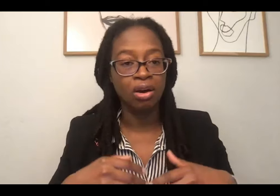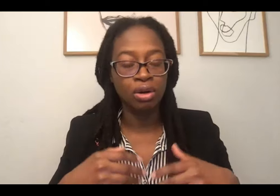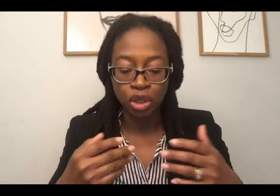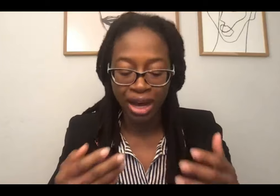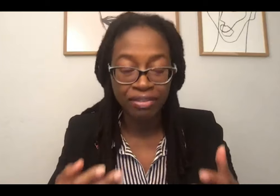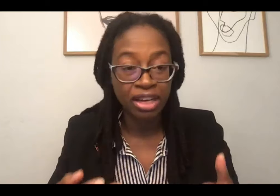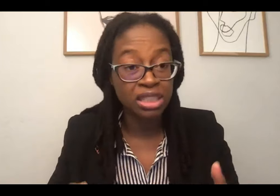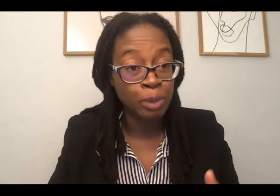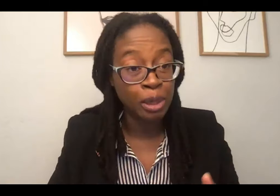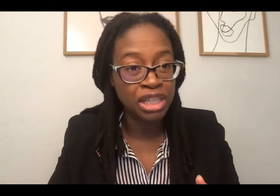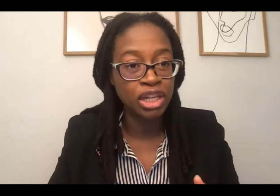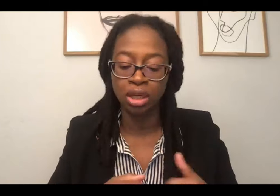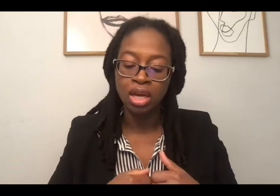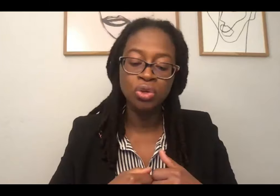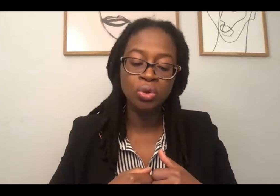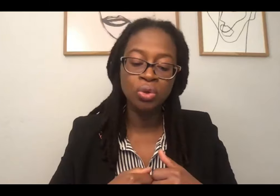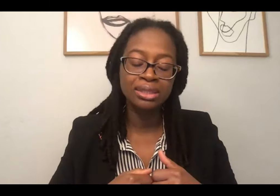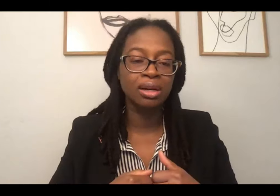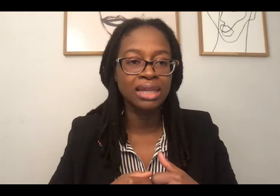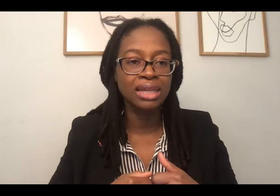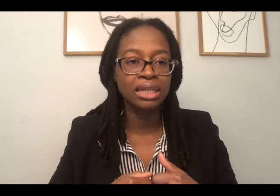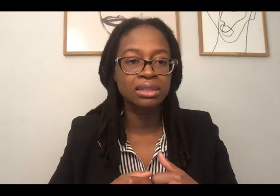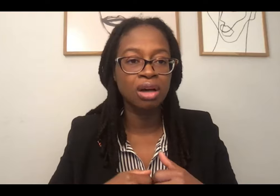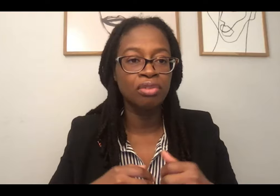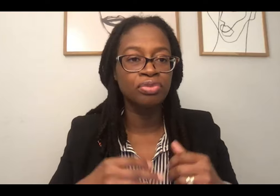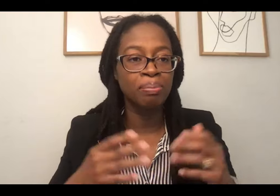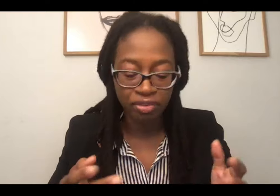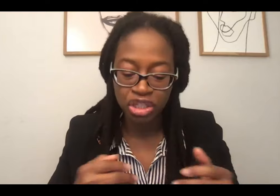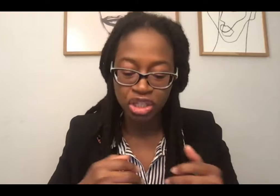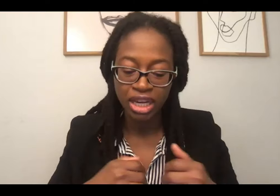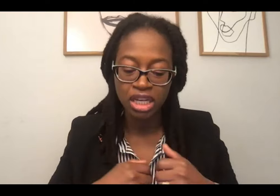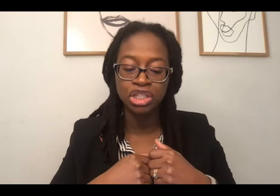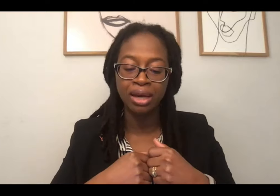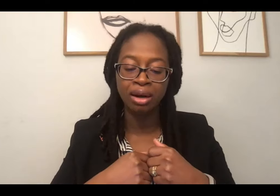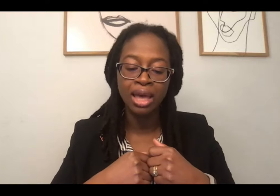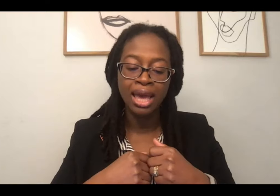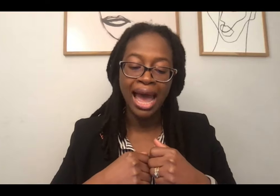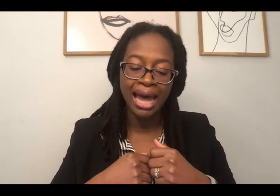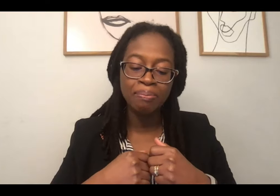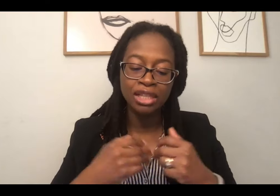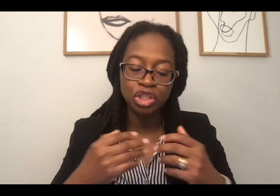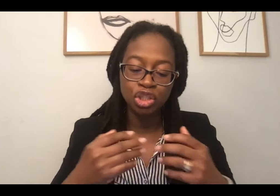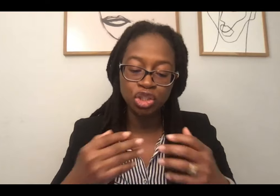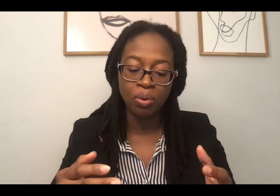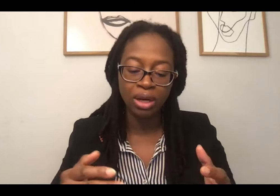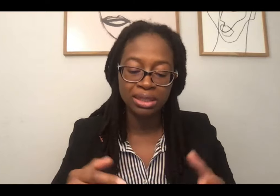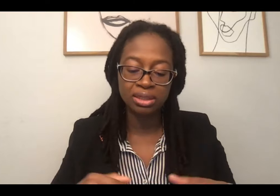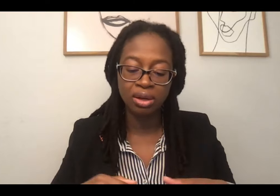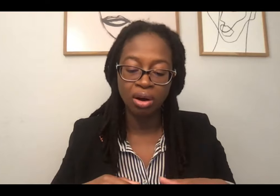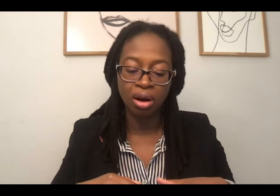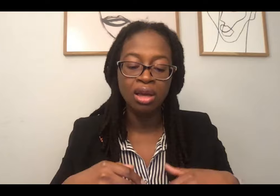having a special education unit in the context of the Ministry of Education in Jamaica and mainstreaming what is